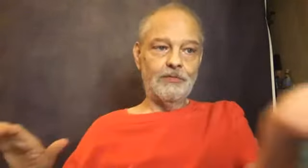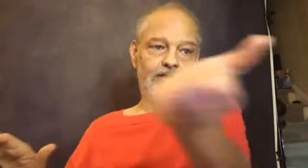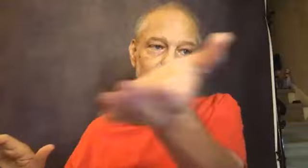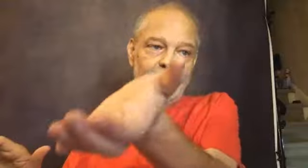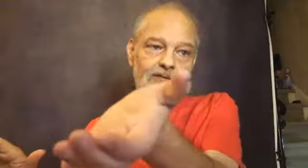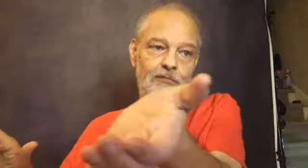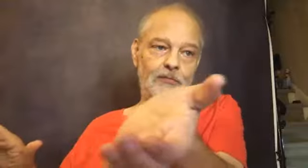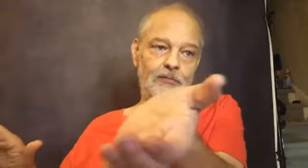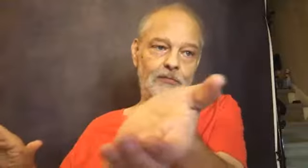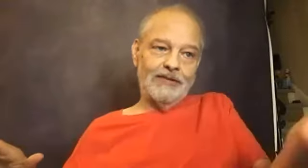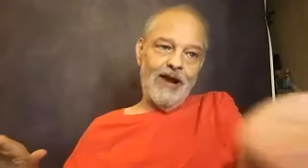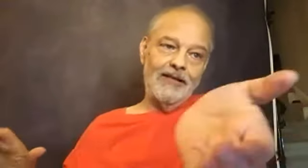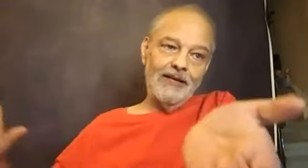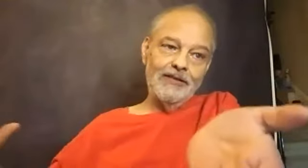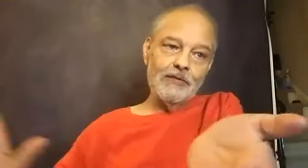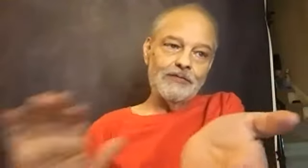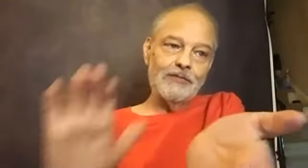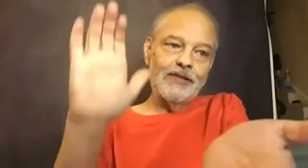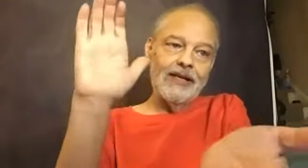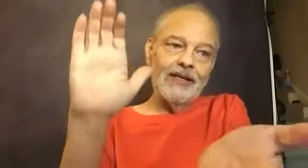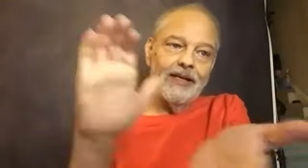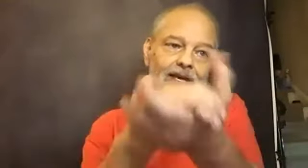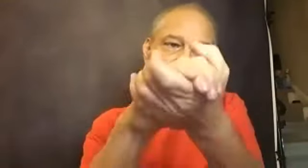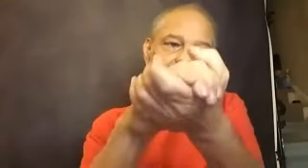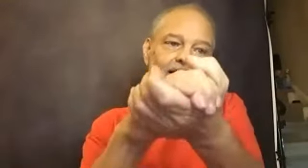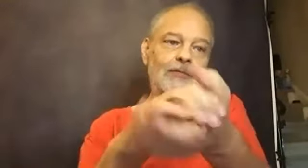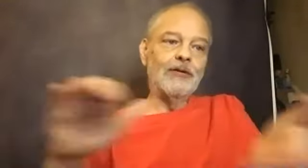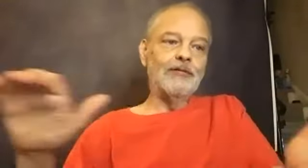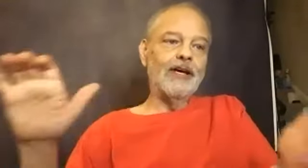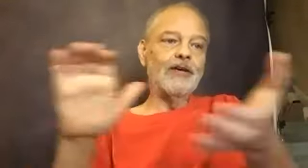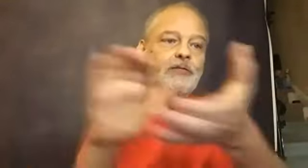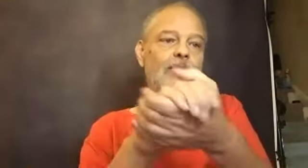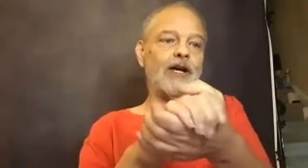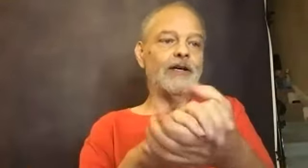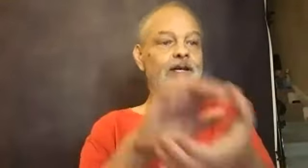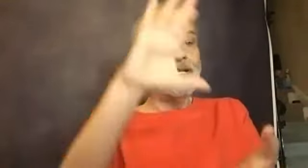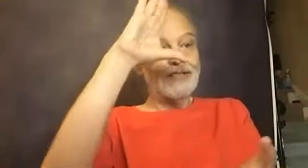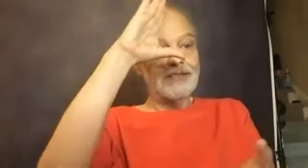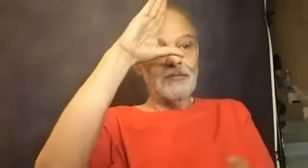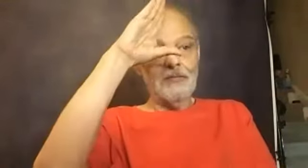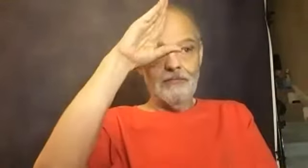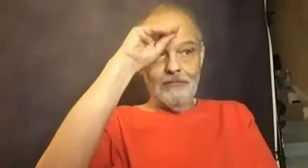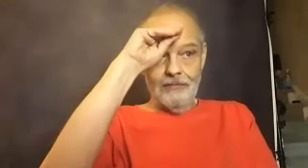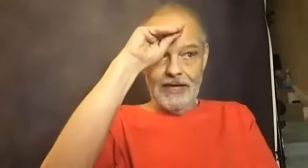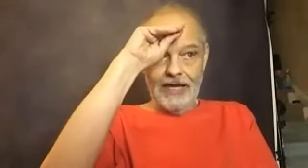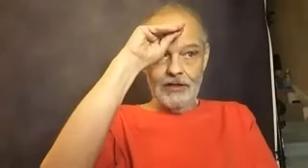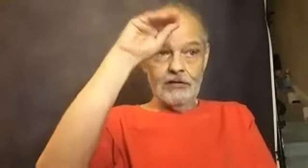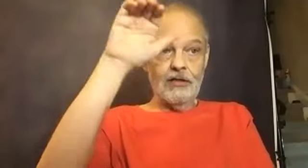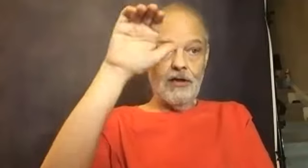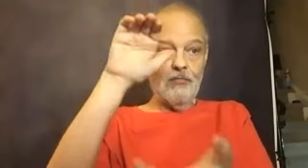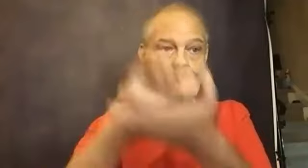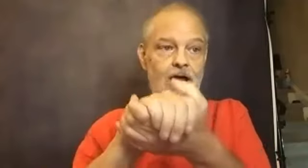person puts their hand out, and this person puts their hand out, and they put them together. Marry. Male,